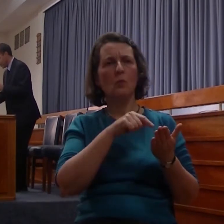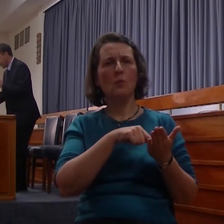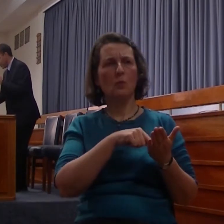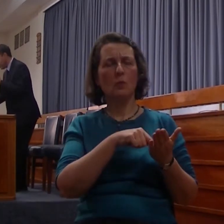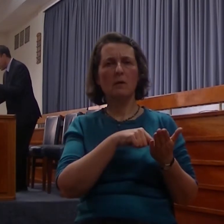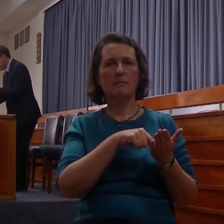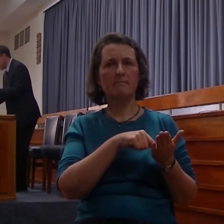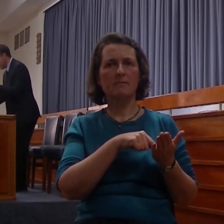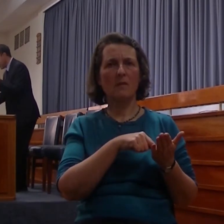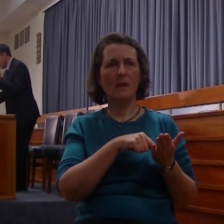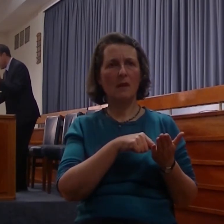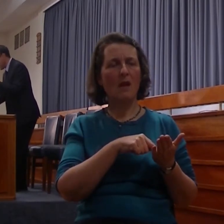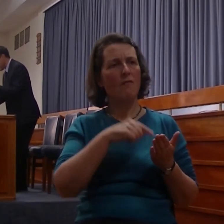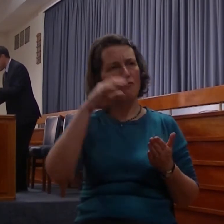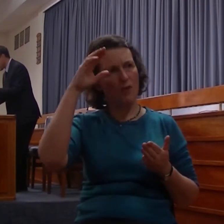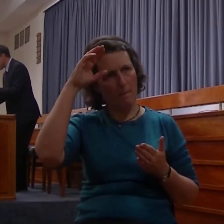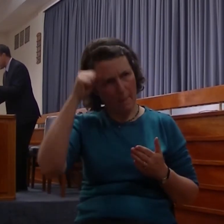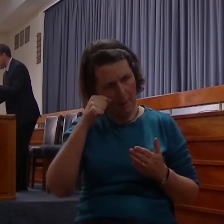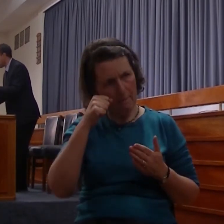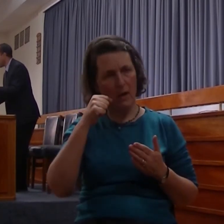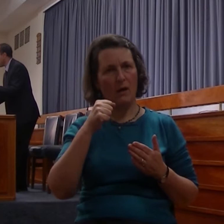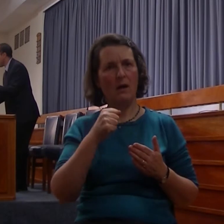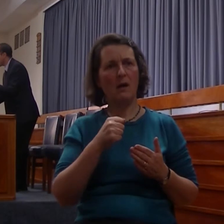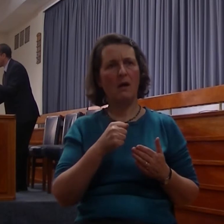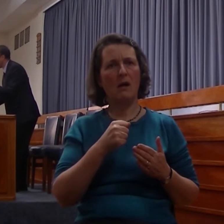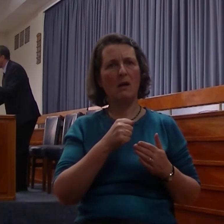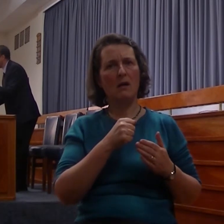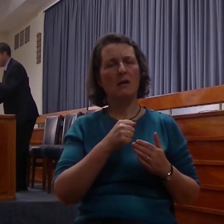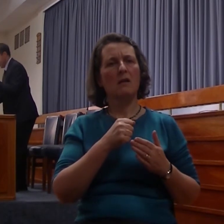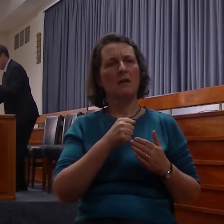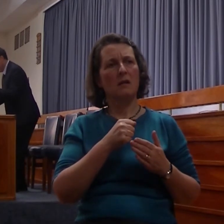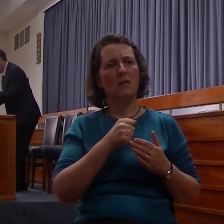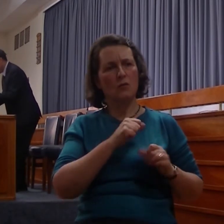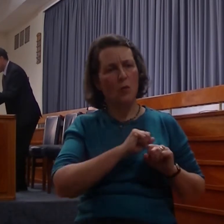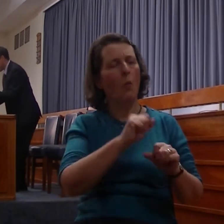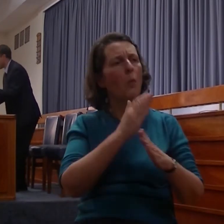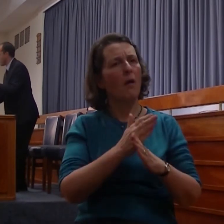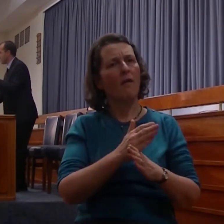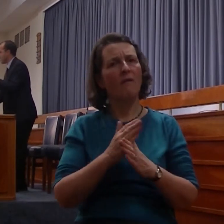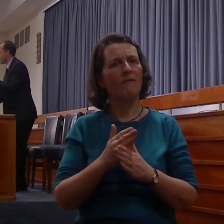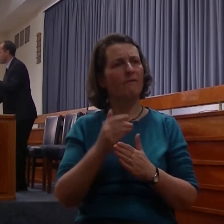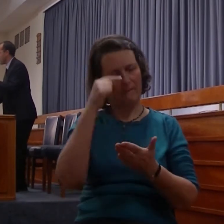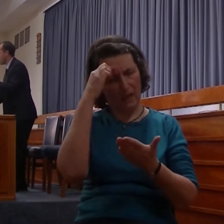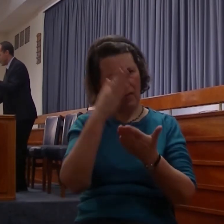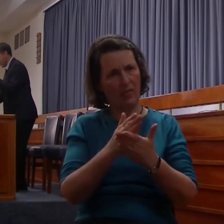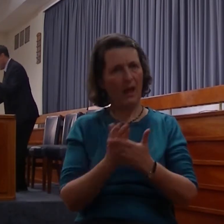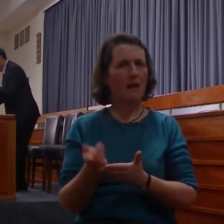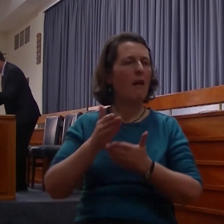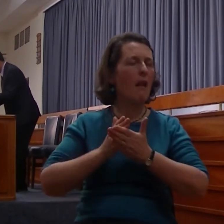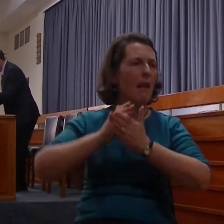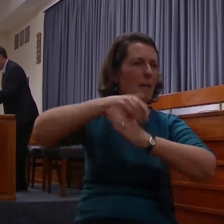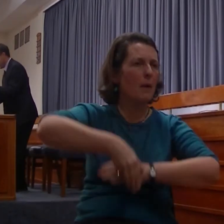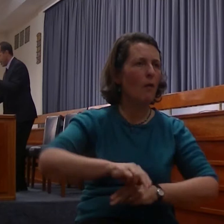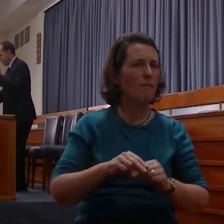order, but there is something missing. 1 Thessalonians chapter 1, verse 3. Remembering without